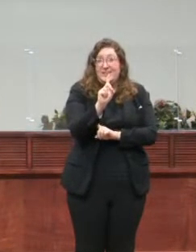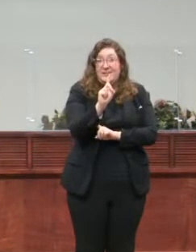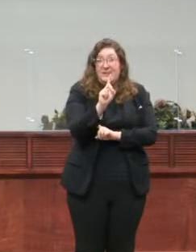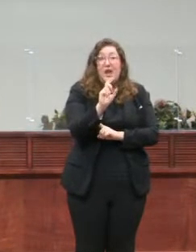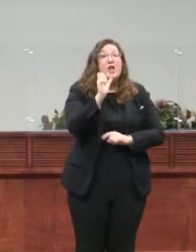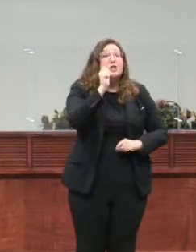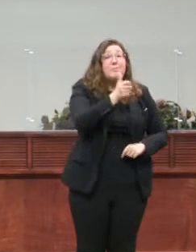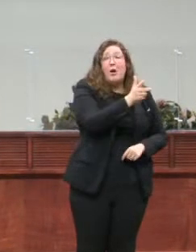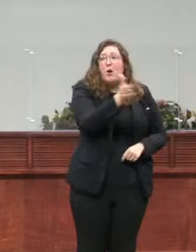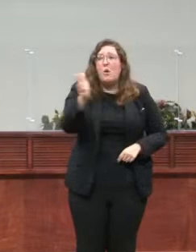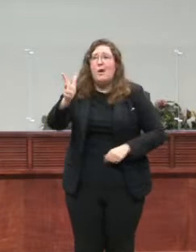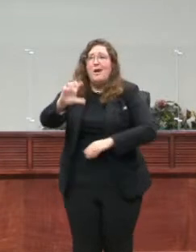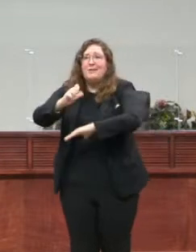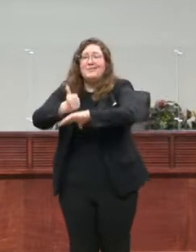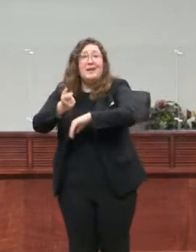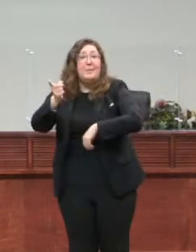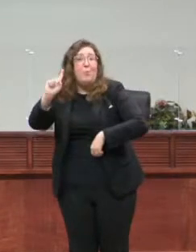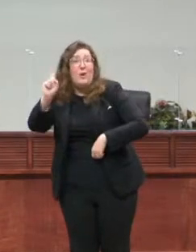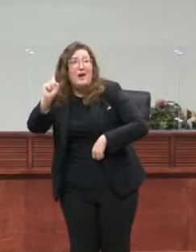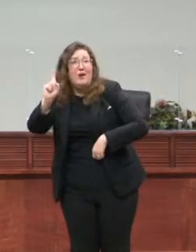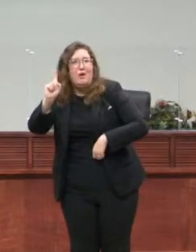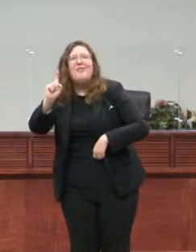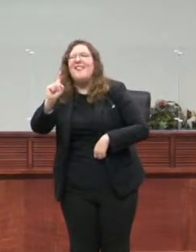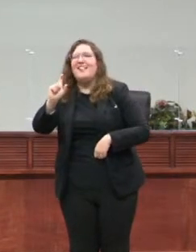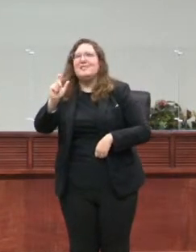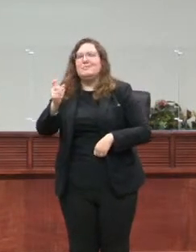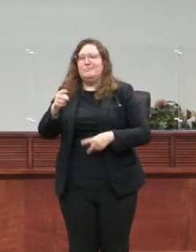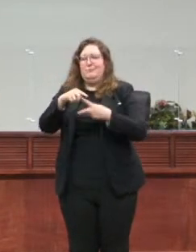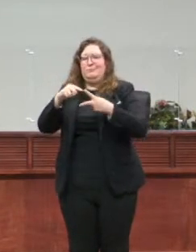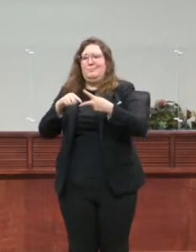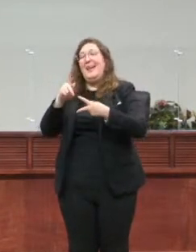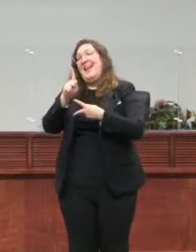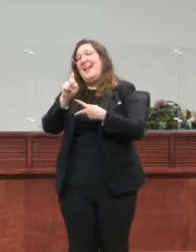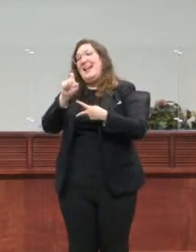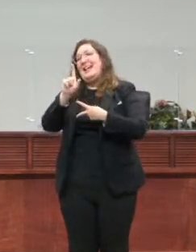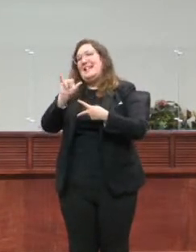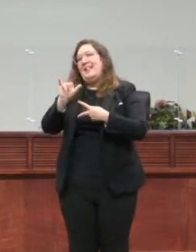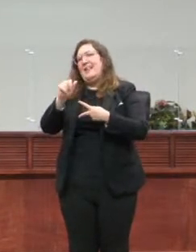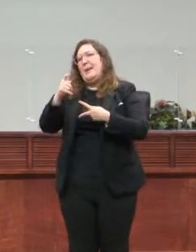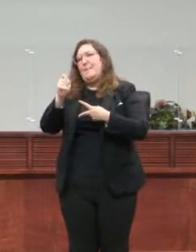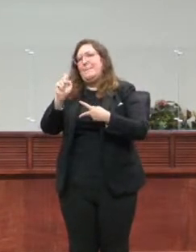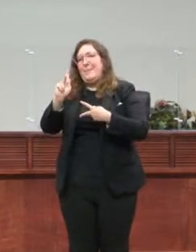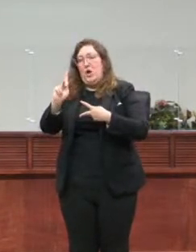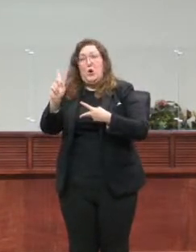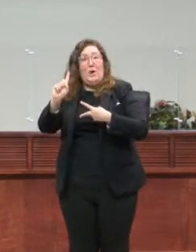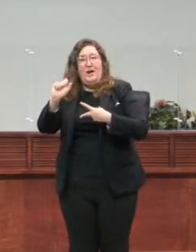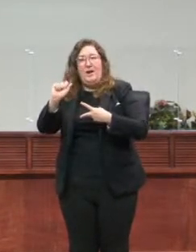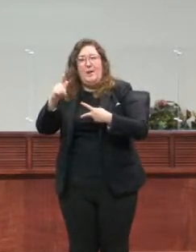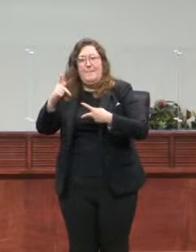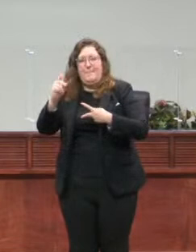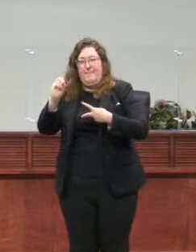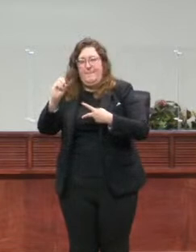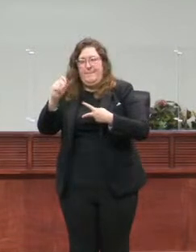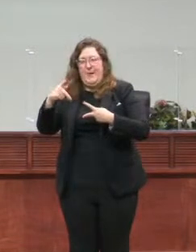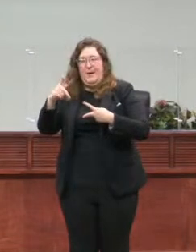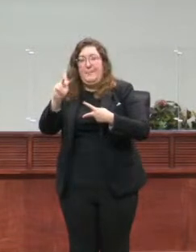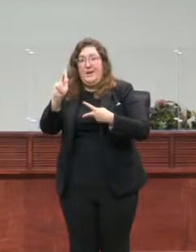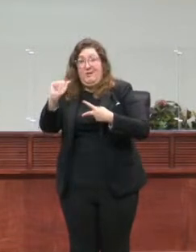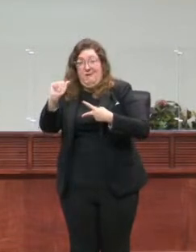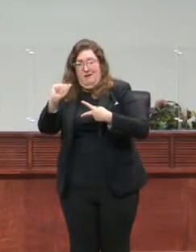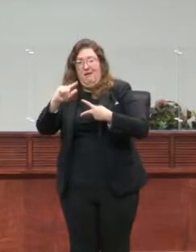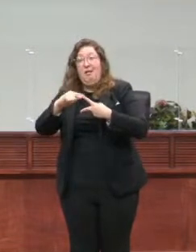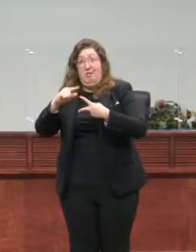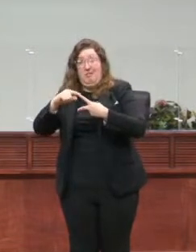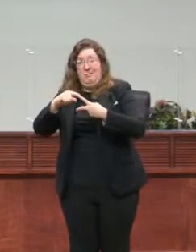Tomorrow, vaccinations will be given at 2 additional locations. Kelly Park and Apopka will host a trailer